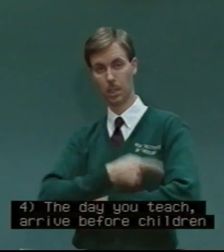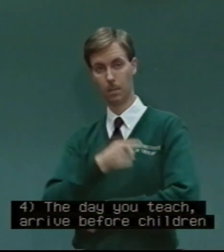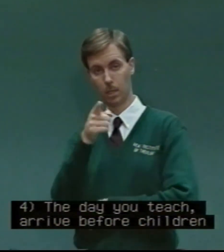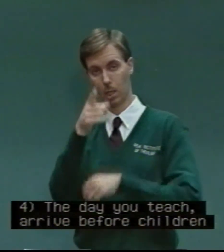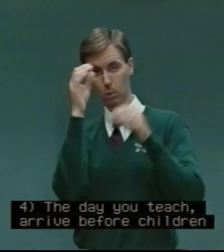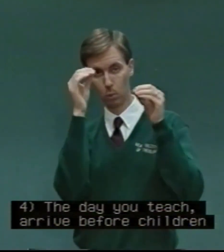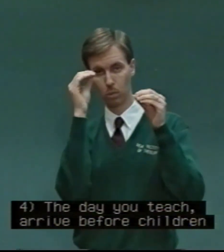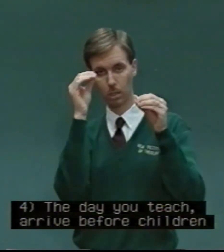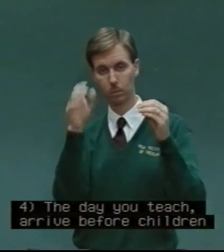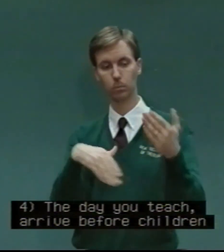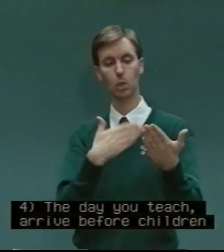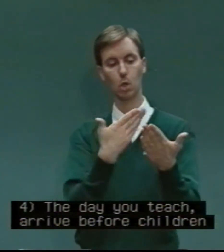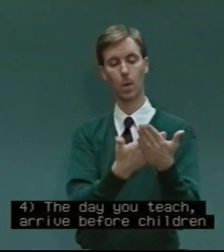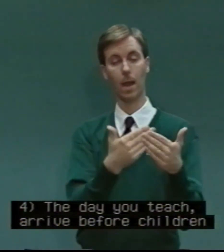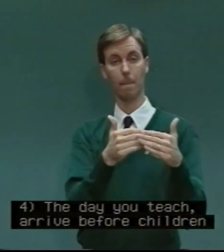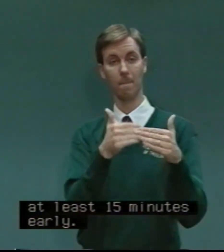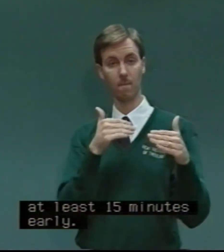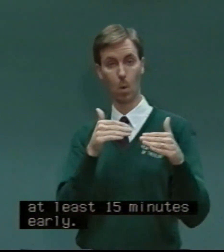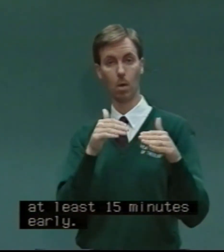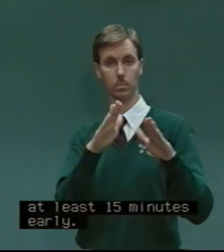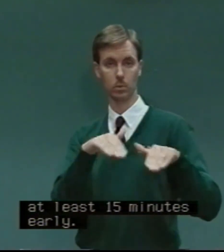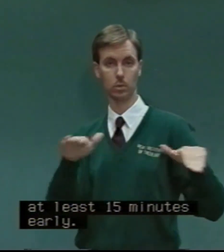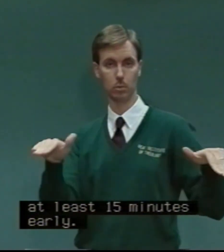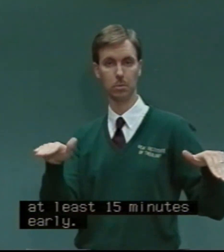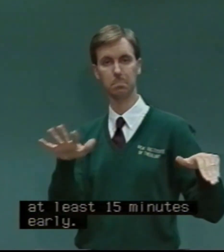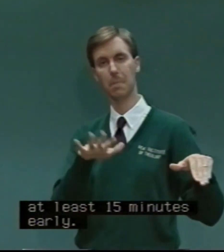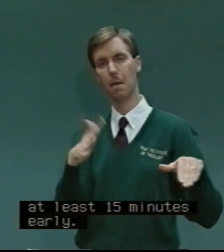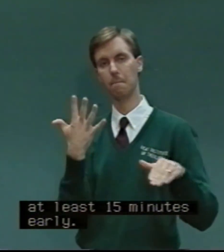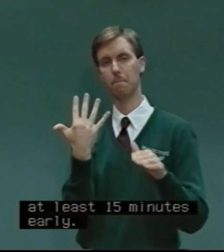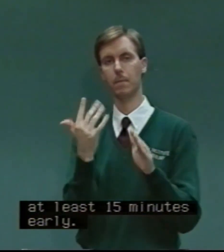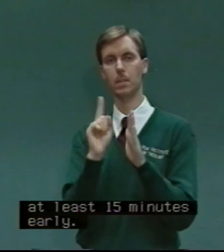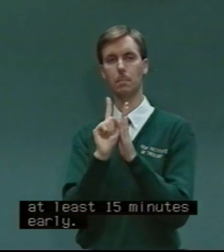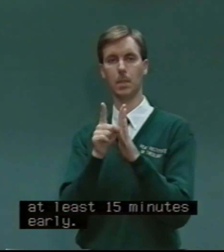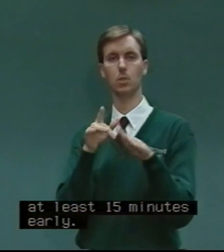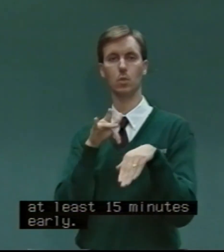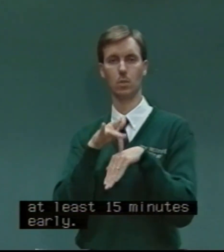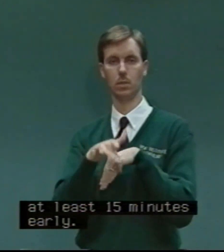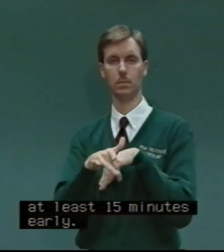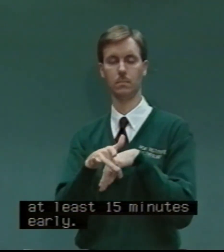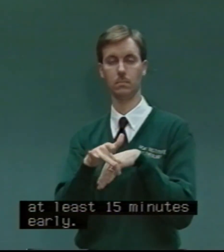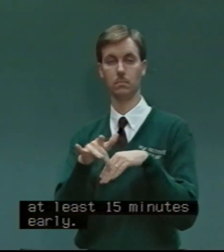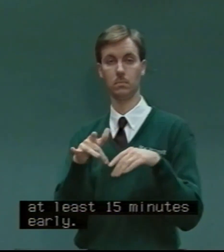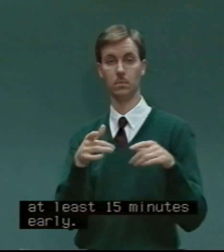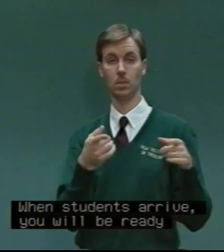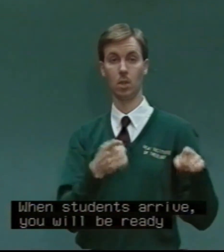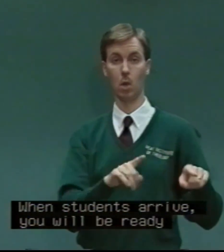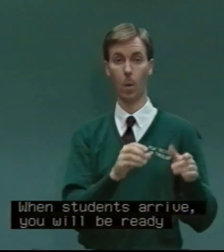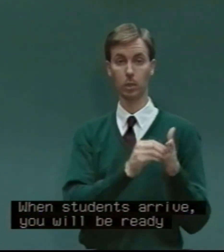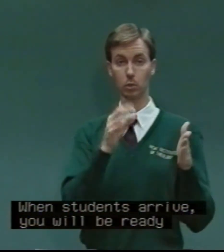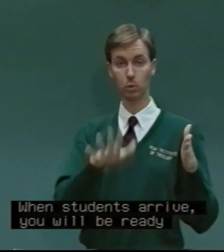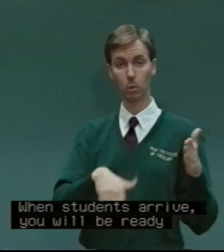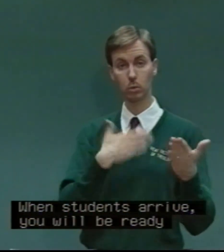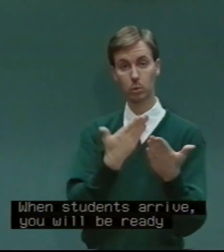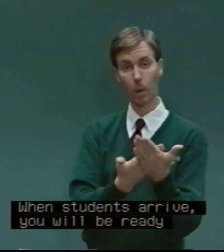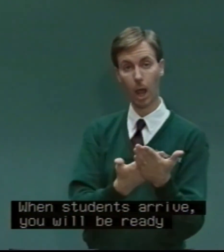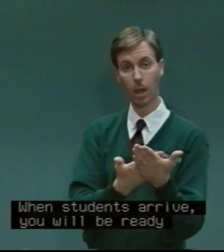Four, the day you teach, arrive before class, at least 15 minutes early. When students